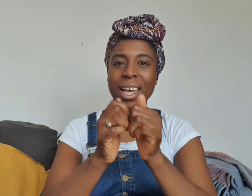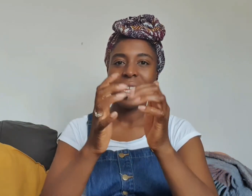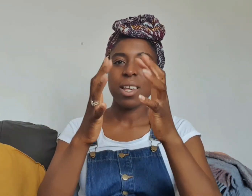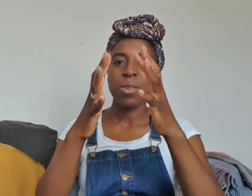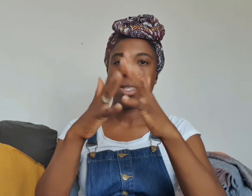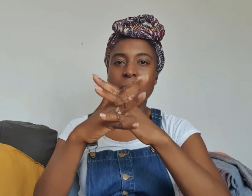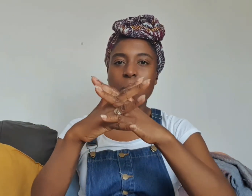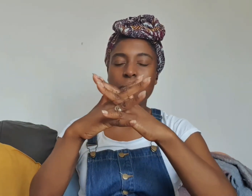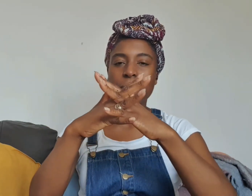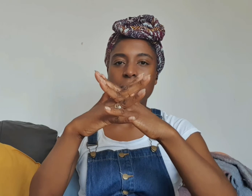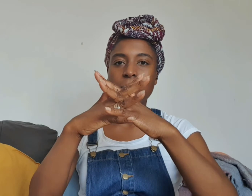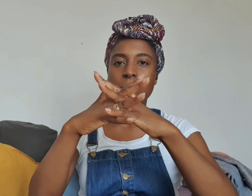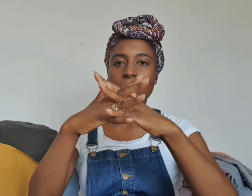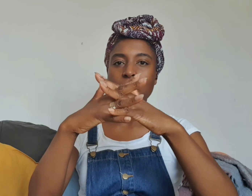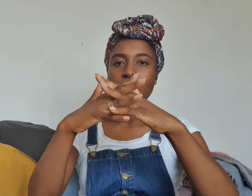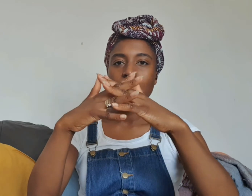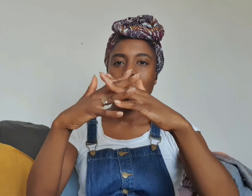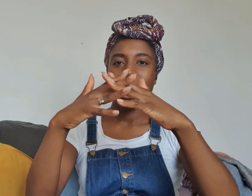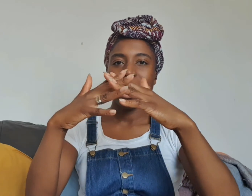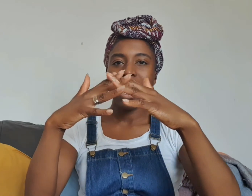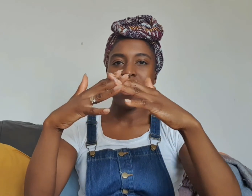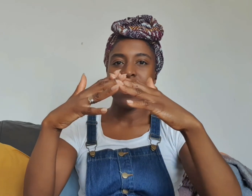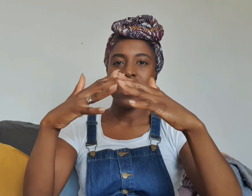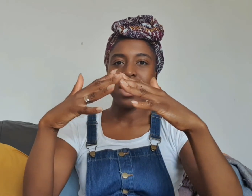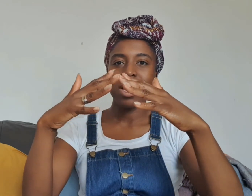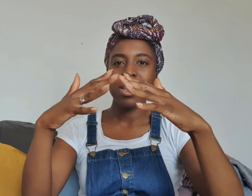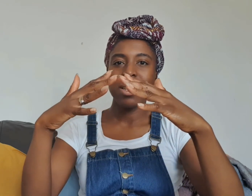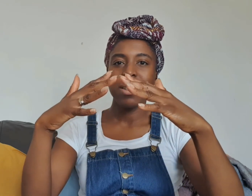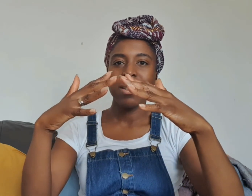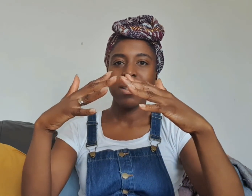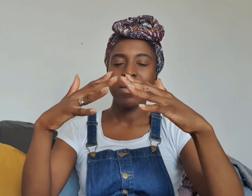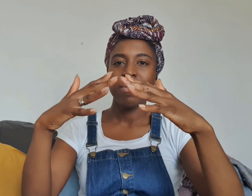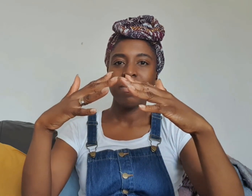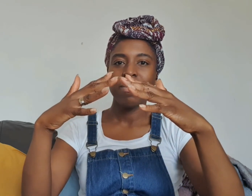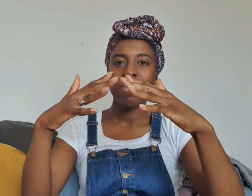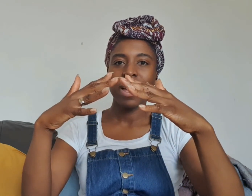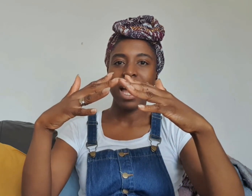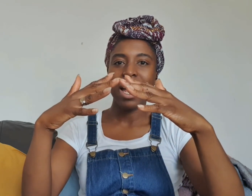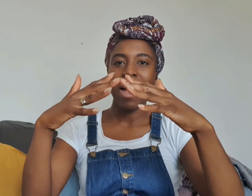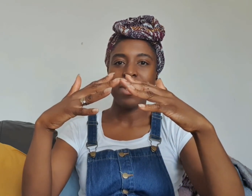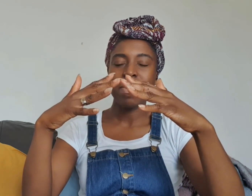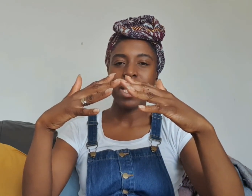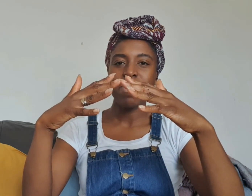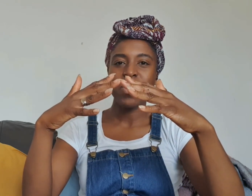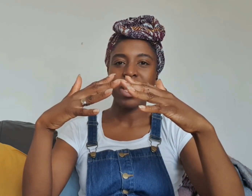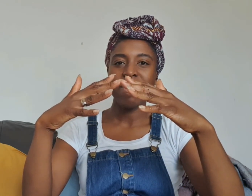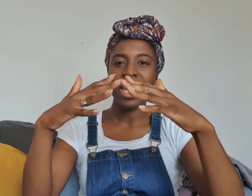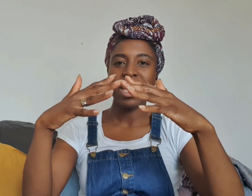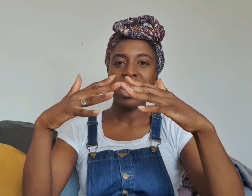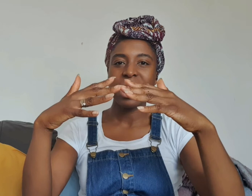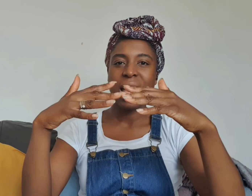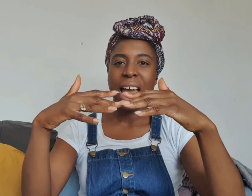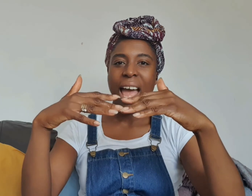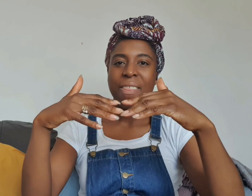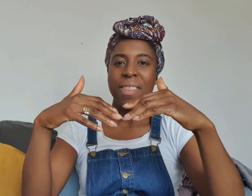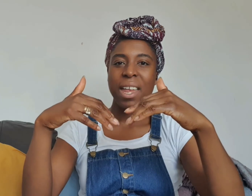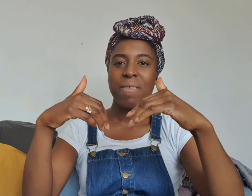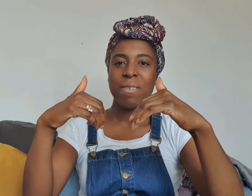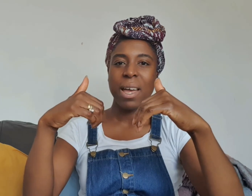so you start with your W, let loosen, have a space between the fingers, and then